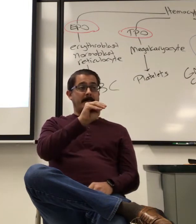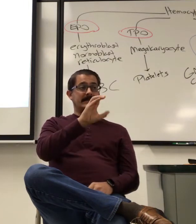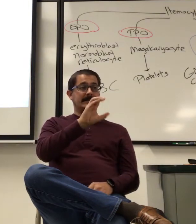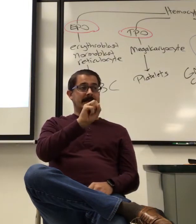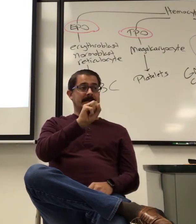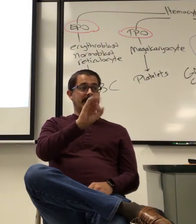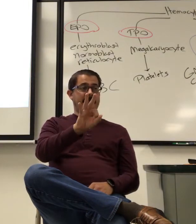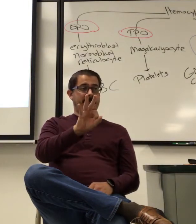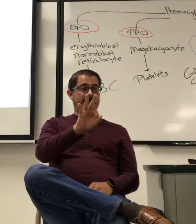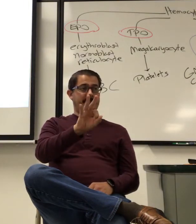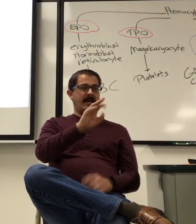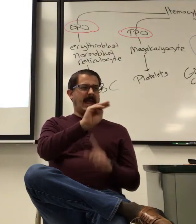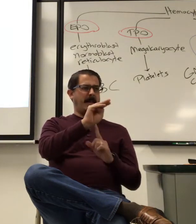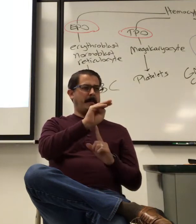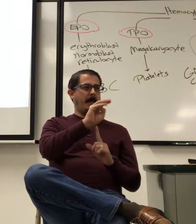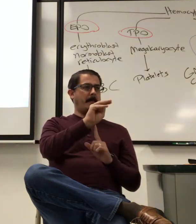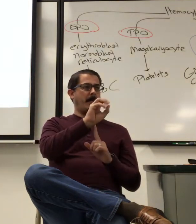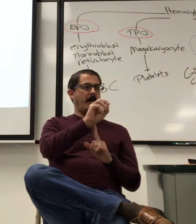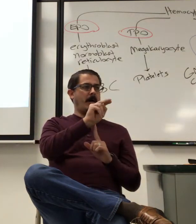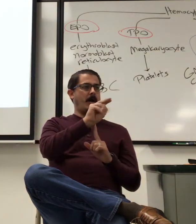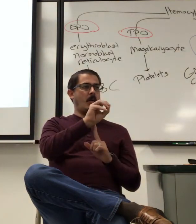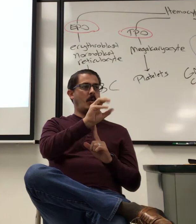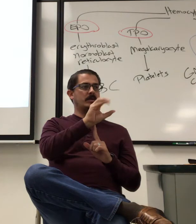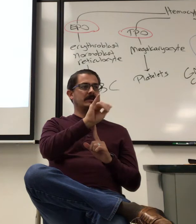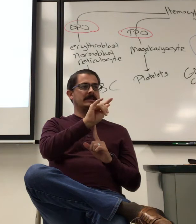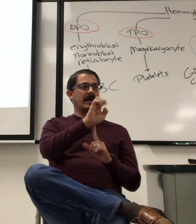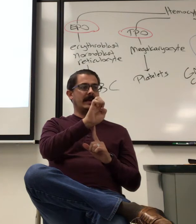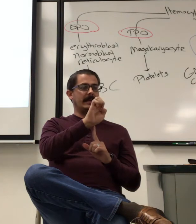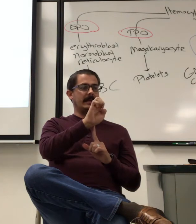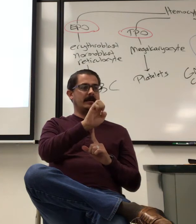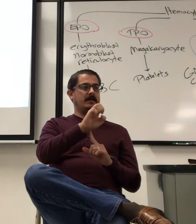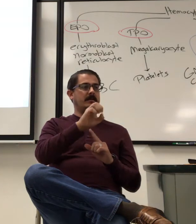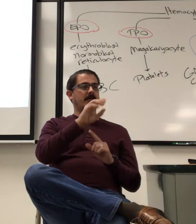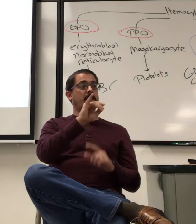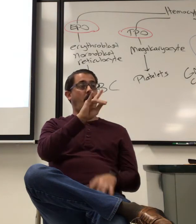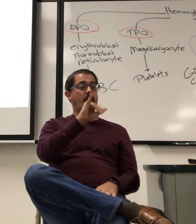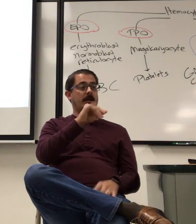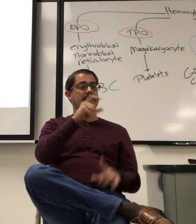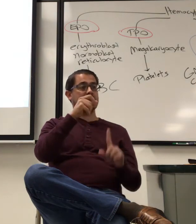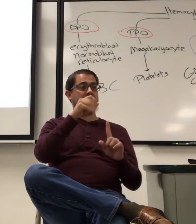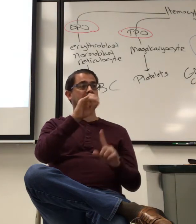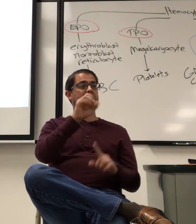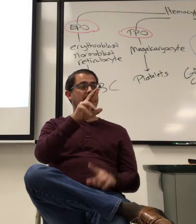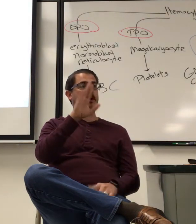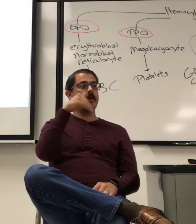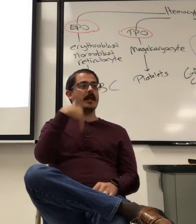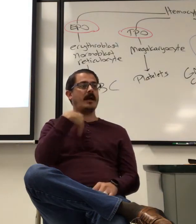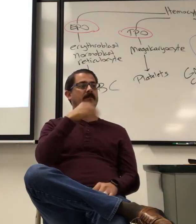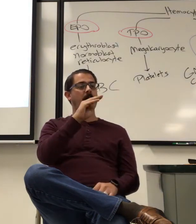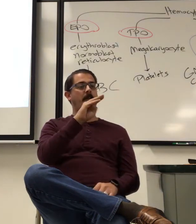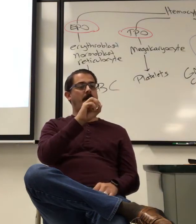MCSF, the M is monocyte. Monocyte, colony stimulating factor, you're going to get your monocytes,